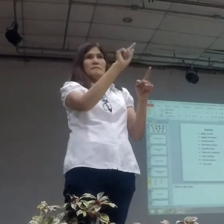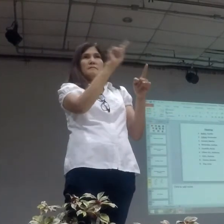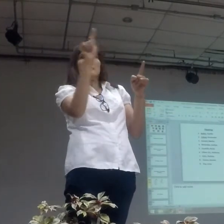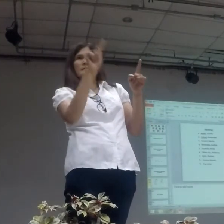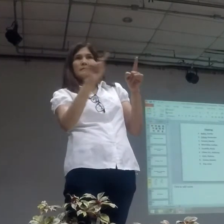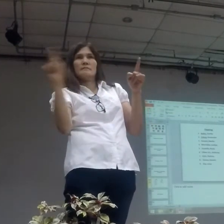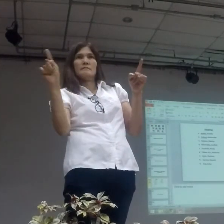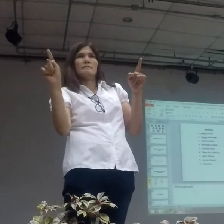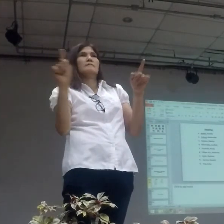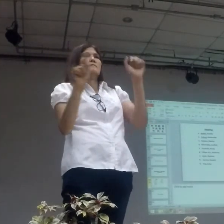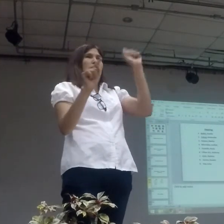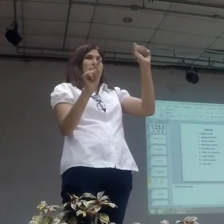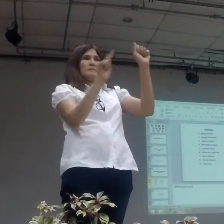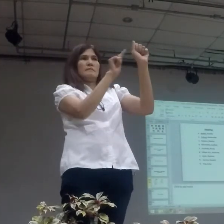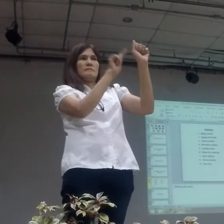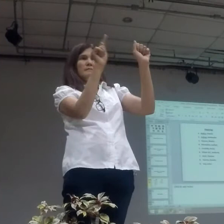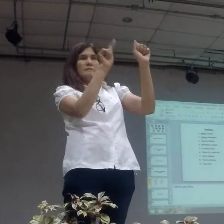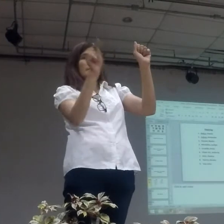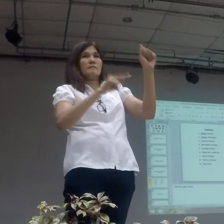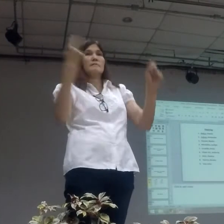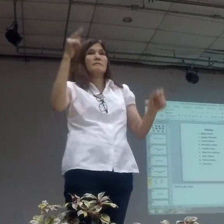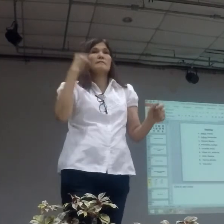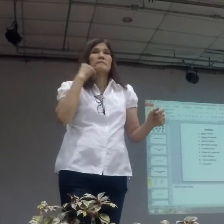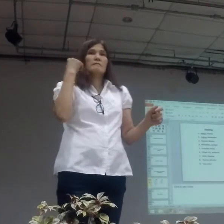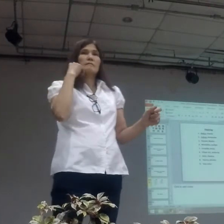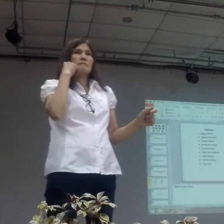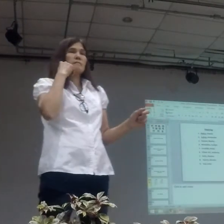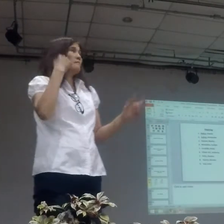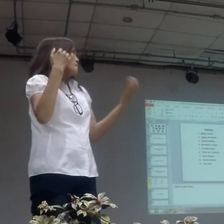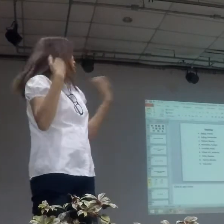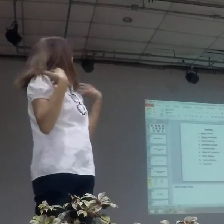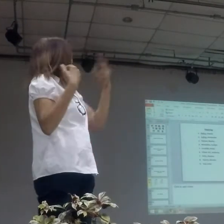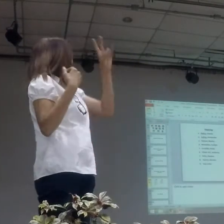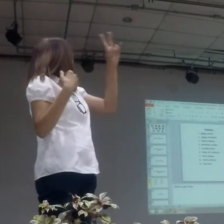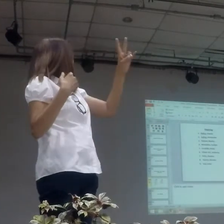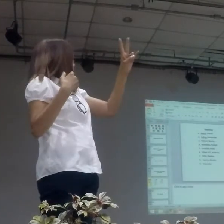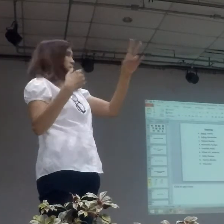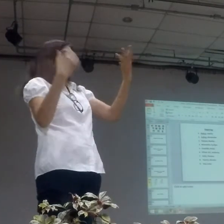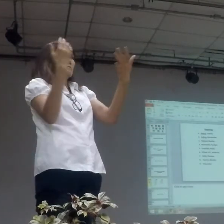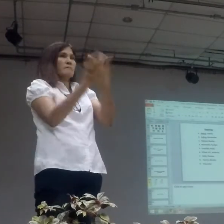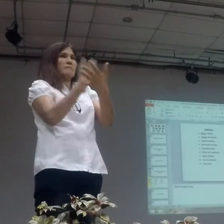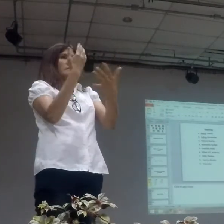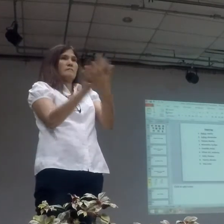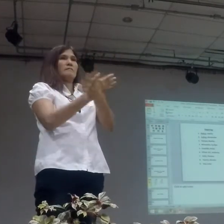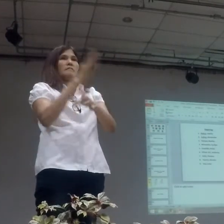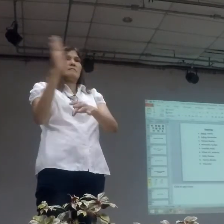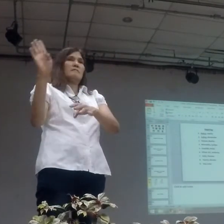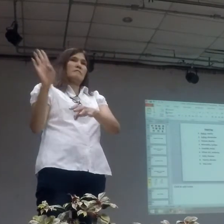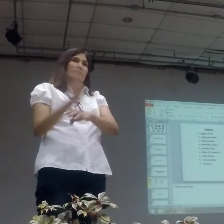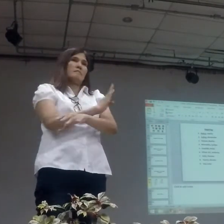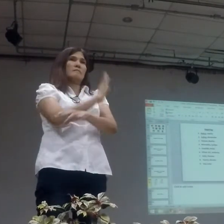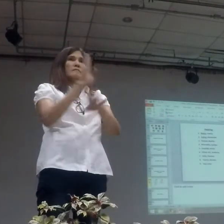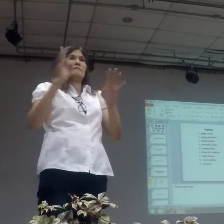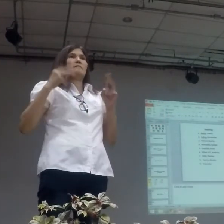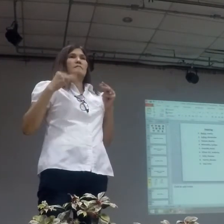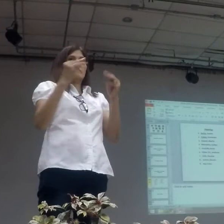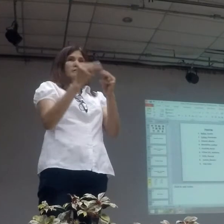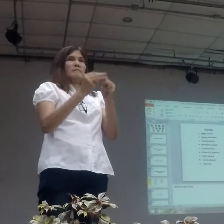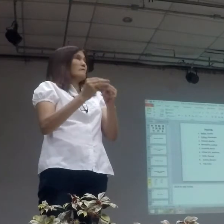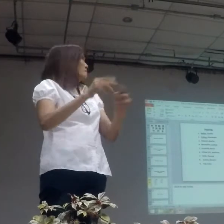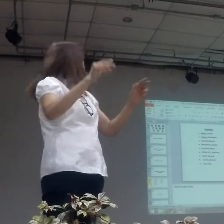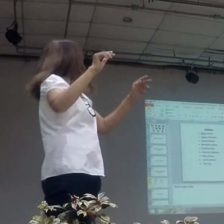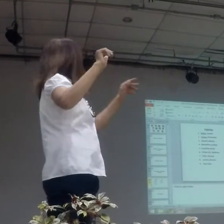So, for the deaf, we have two new board members. Ang Elito